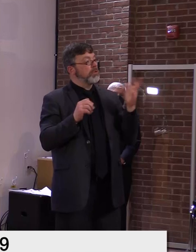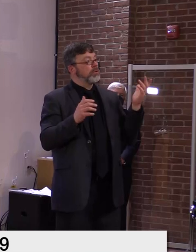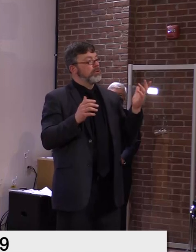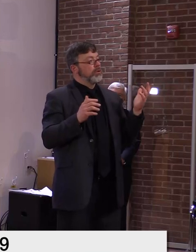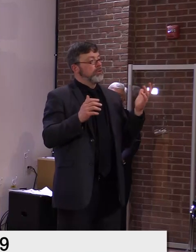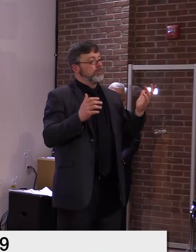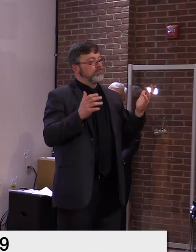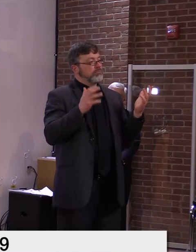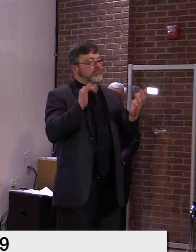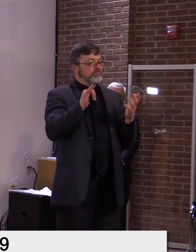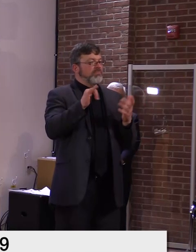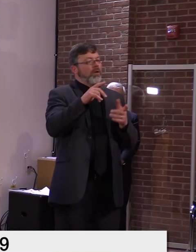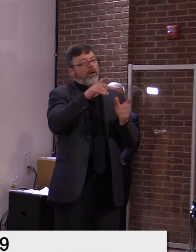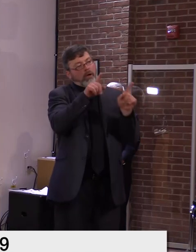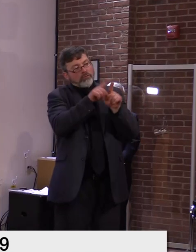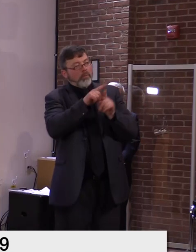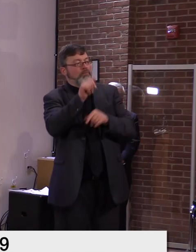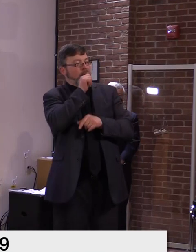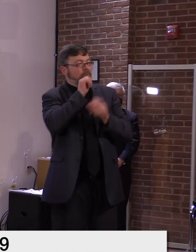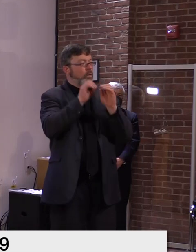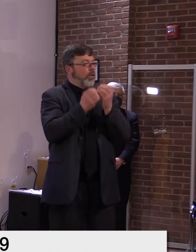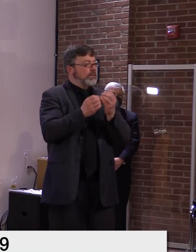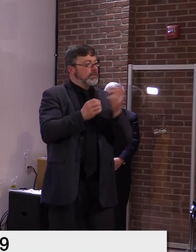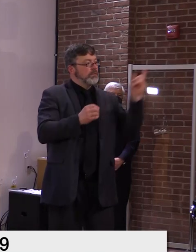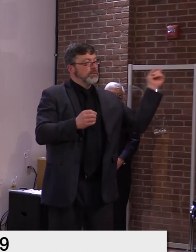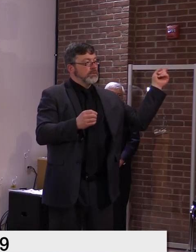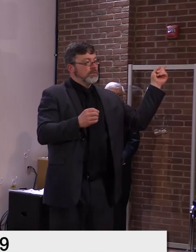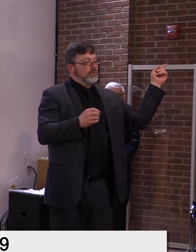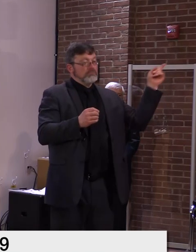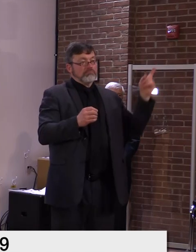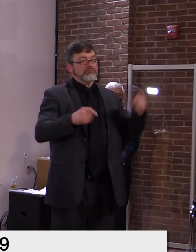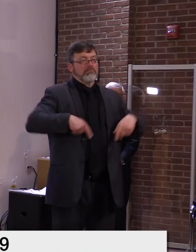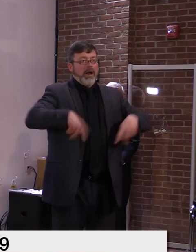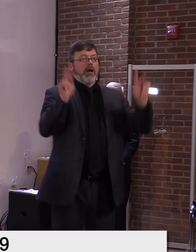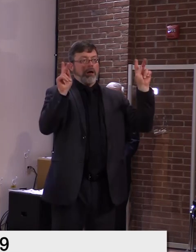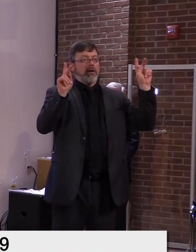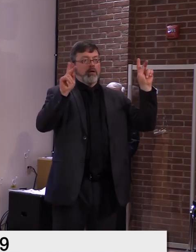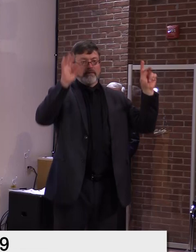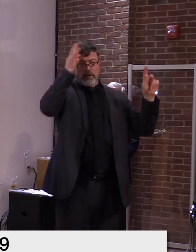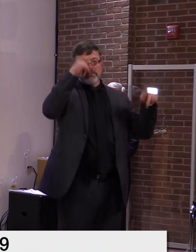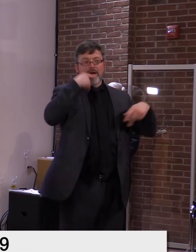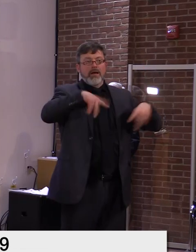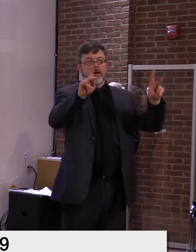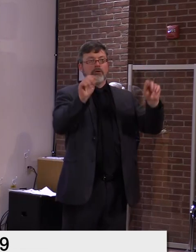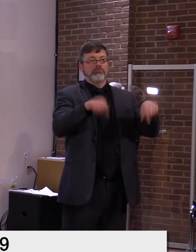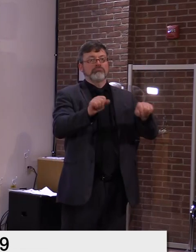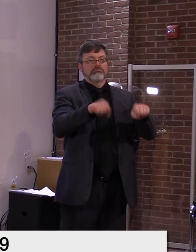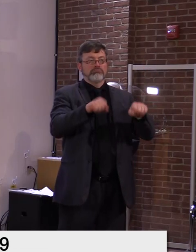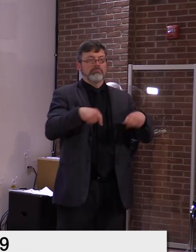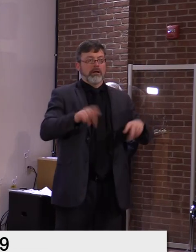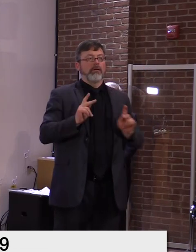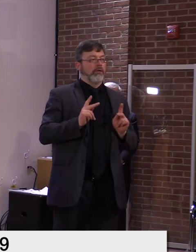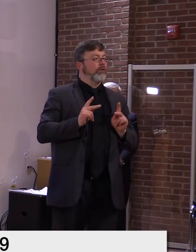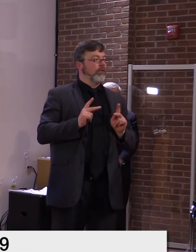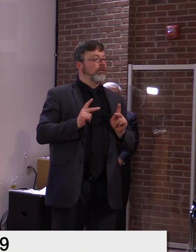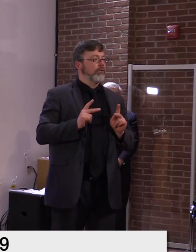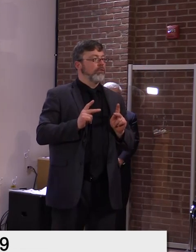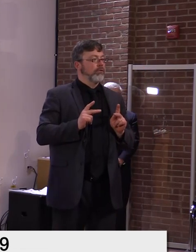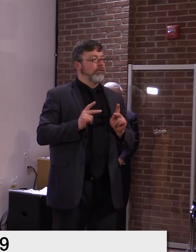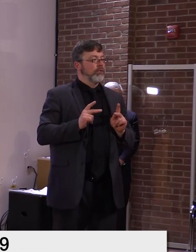organizations, and the answer was yes. So we are happy to say that this will be a very wide call for